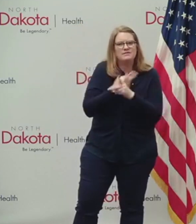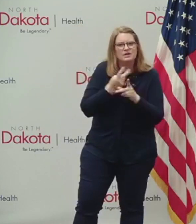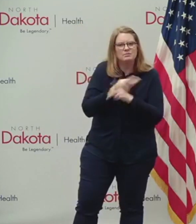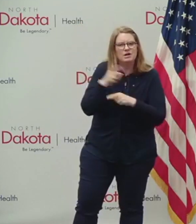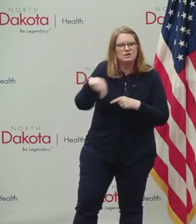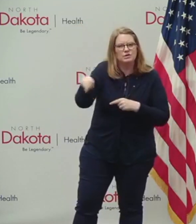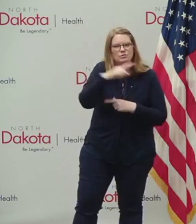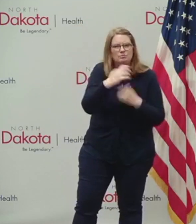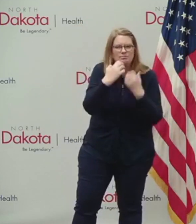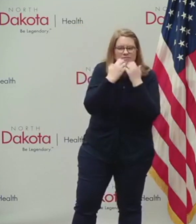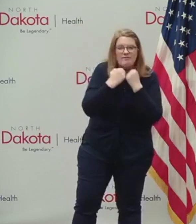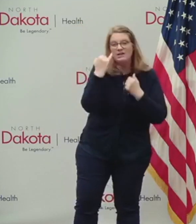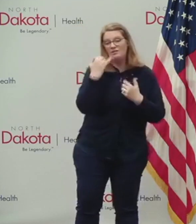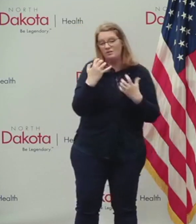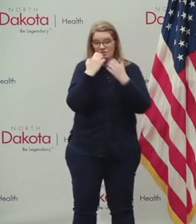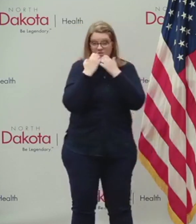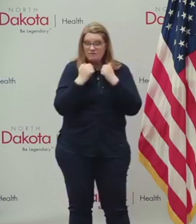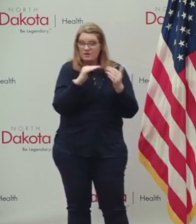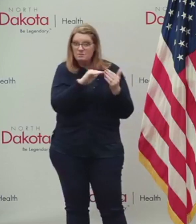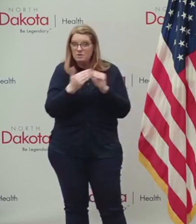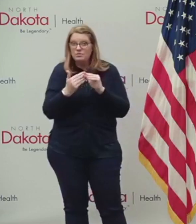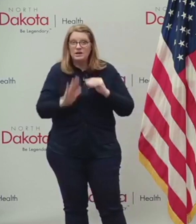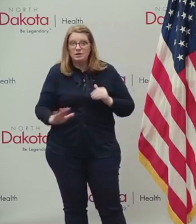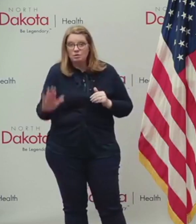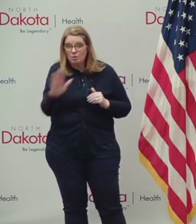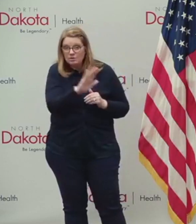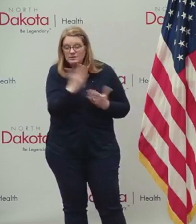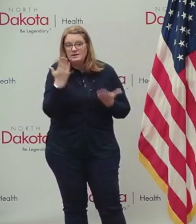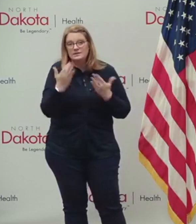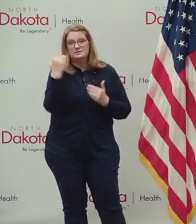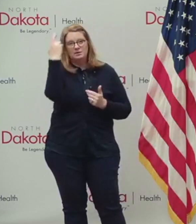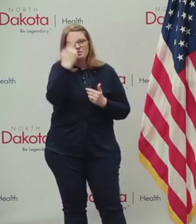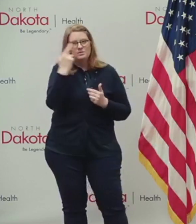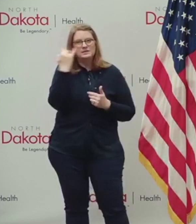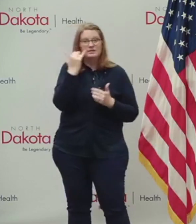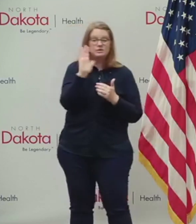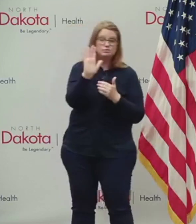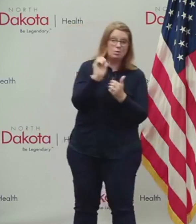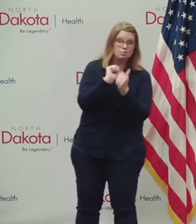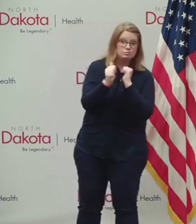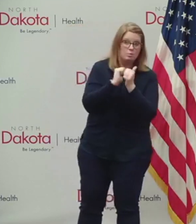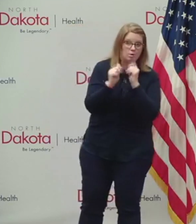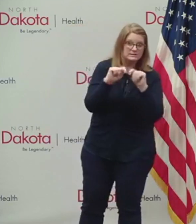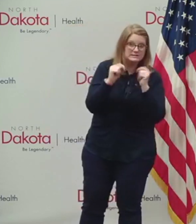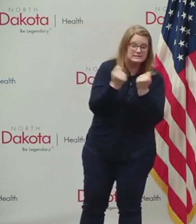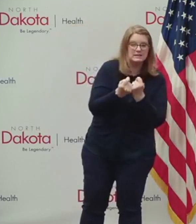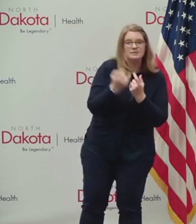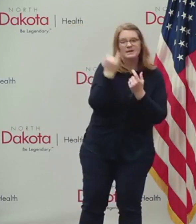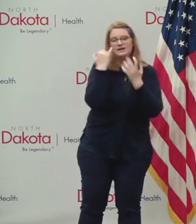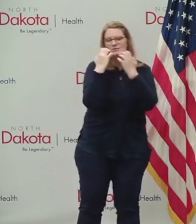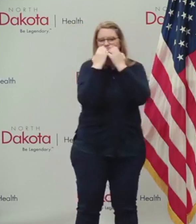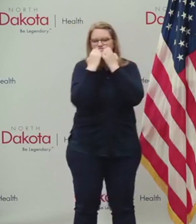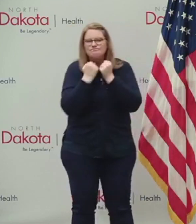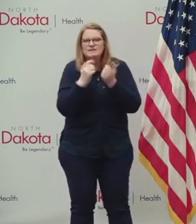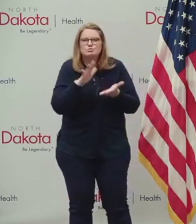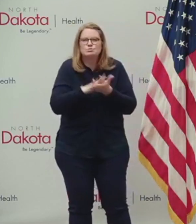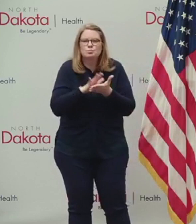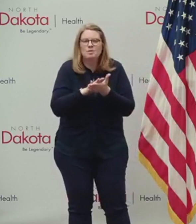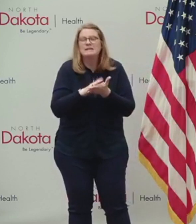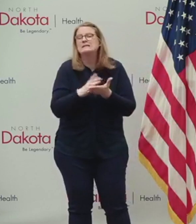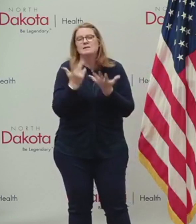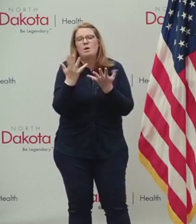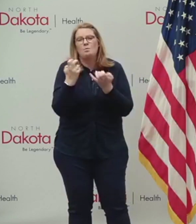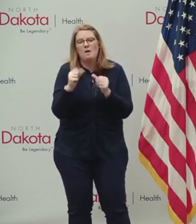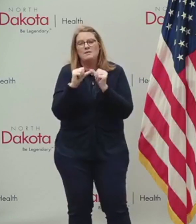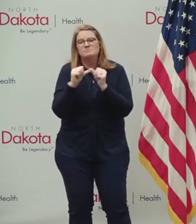love. If you love your community, that might be a reason. If you love your sports team that you're a member of, if you love your school and you want that to keep open, you